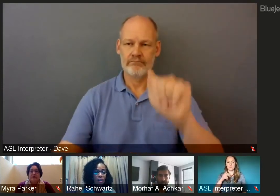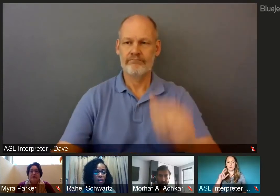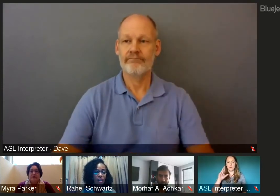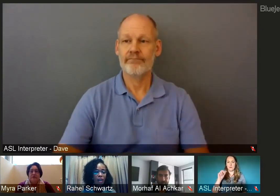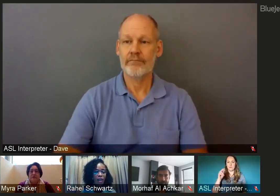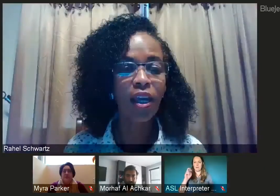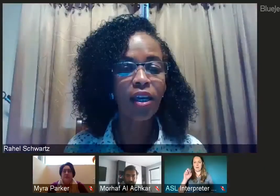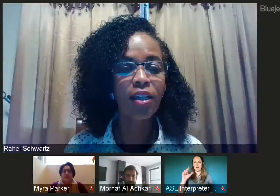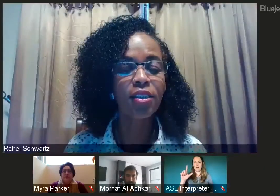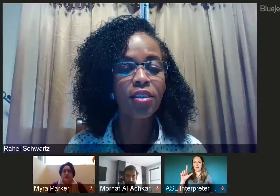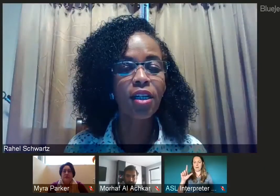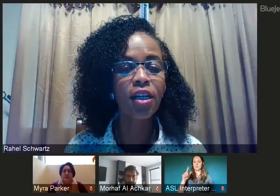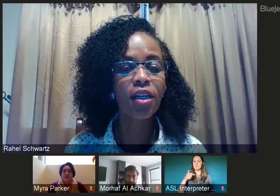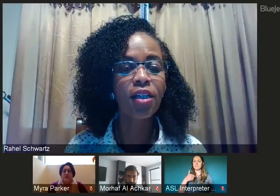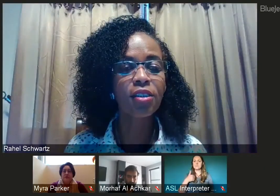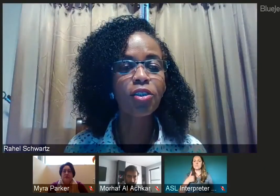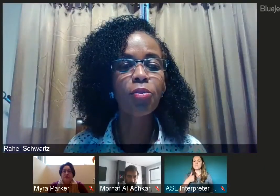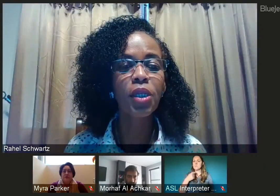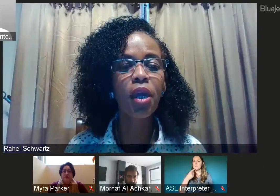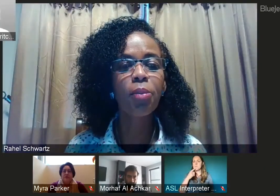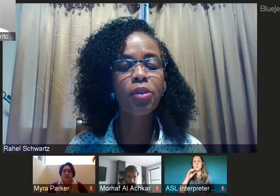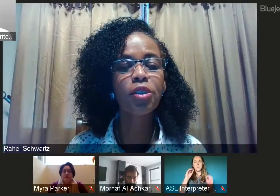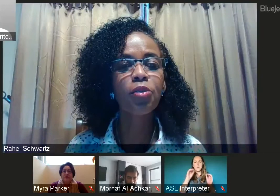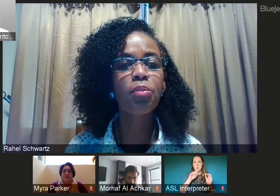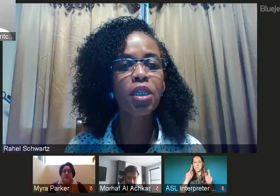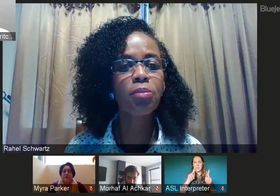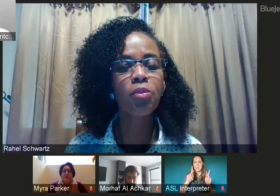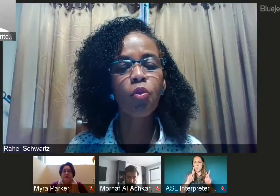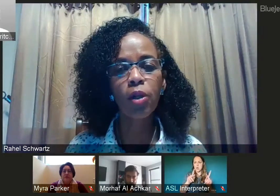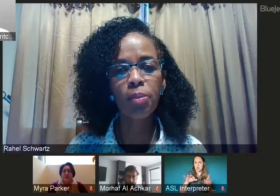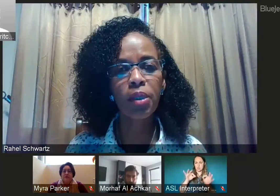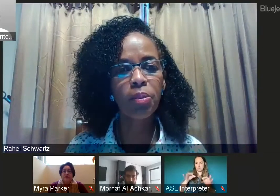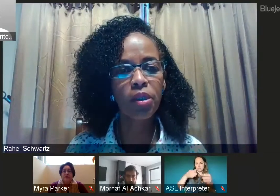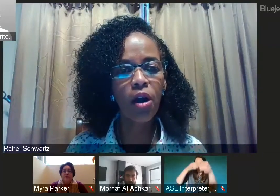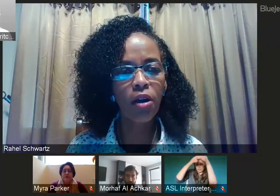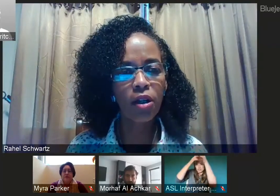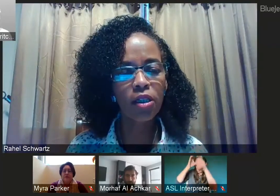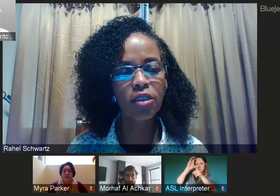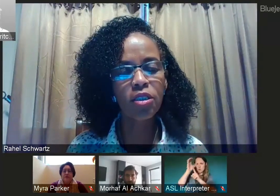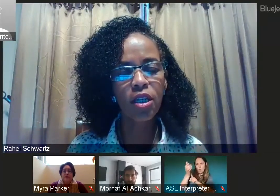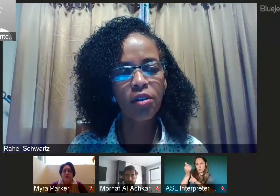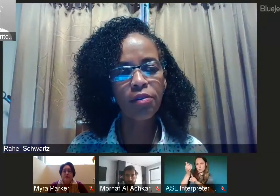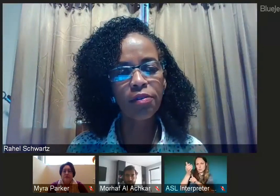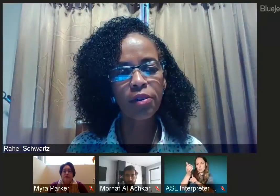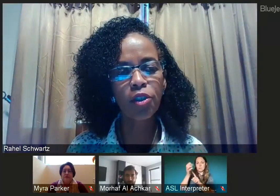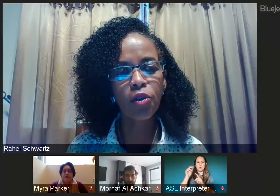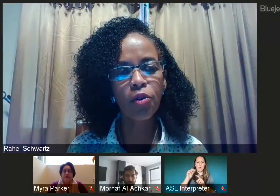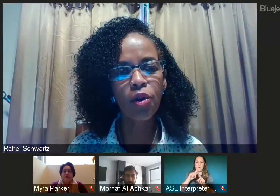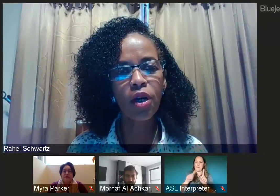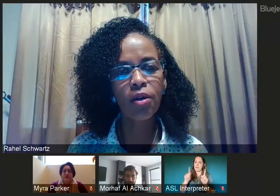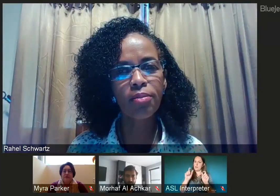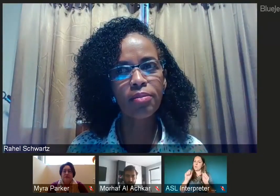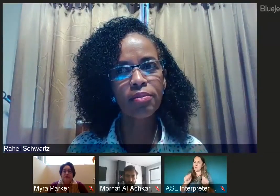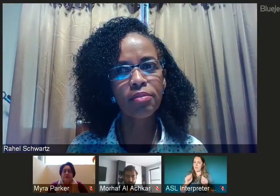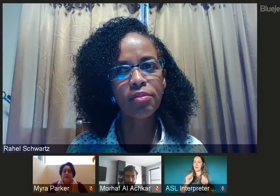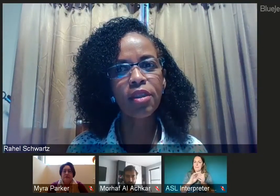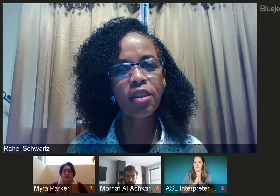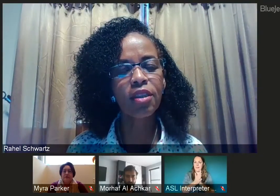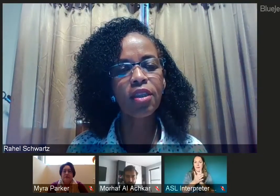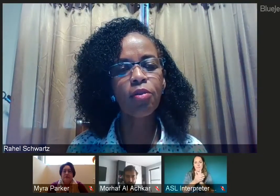humility and to be able to meet where people are instead of,